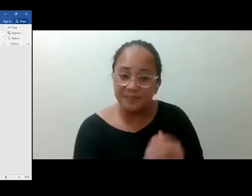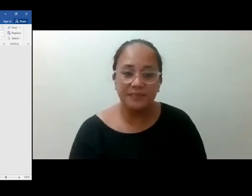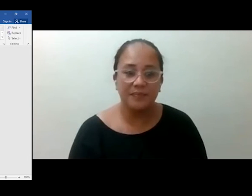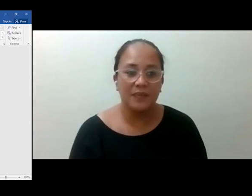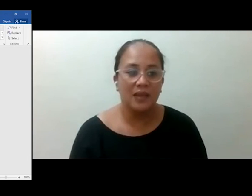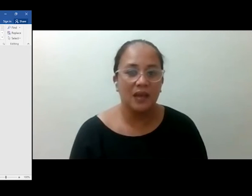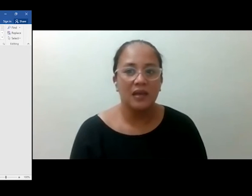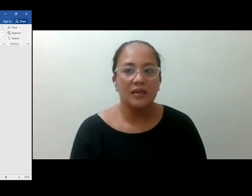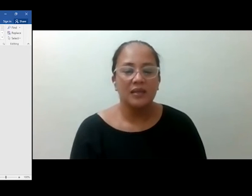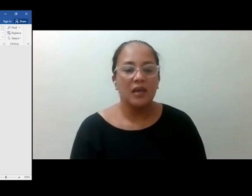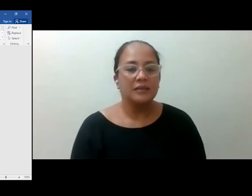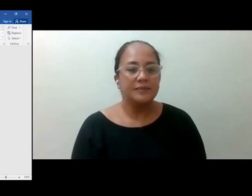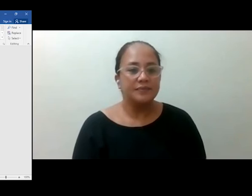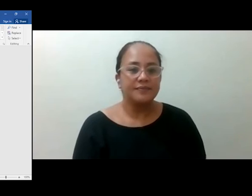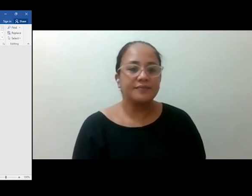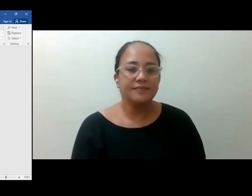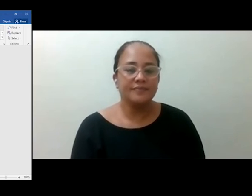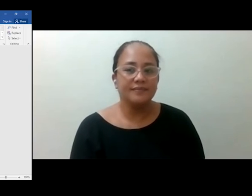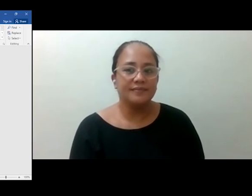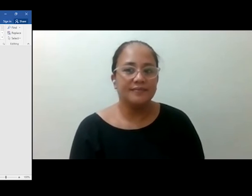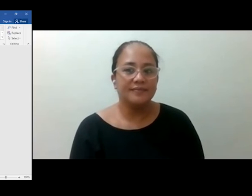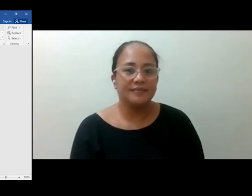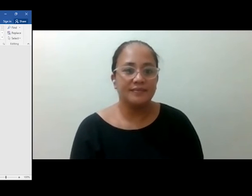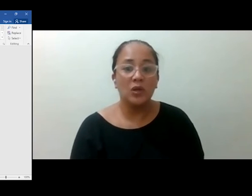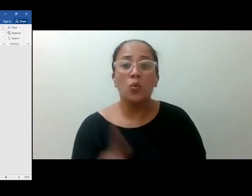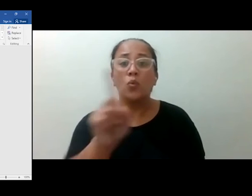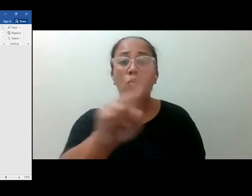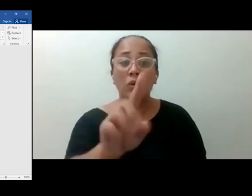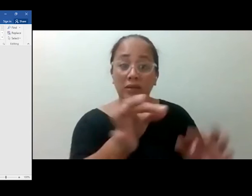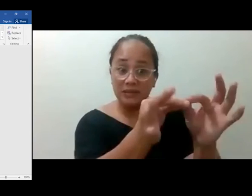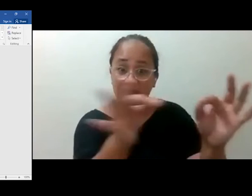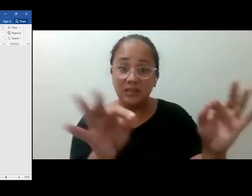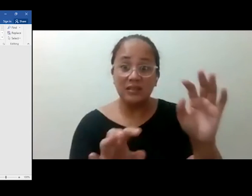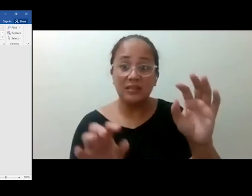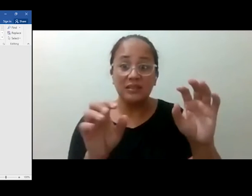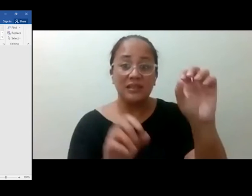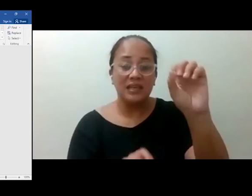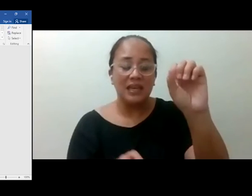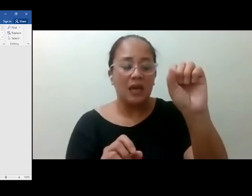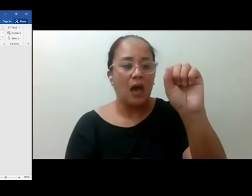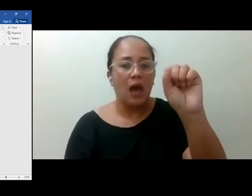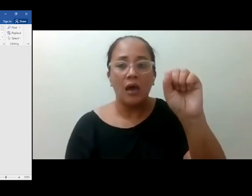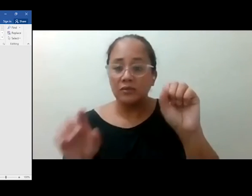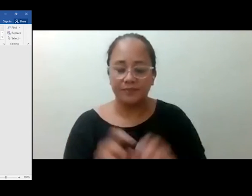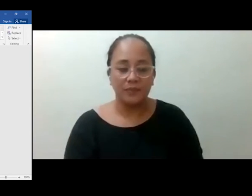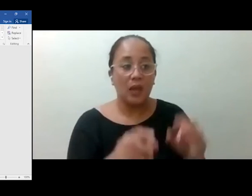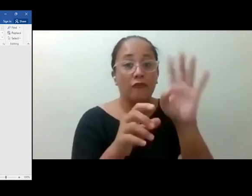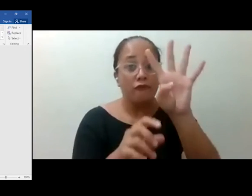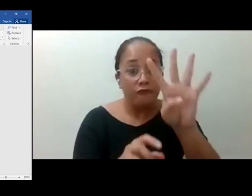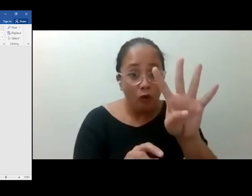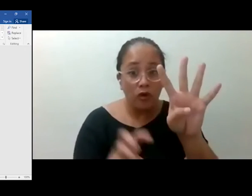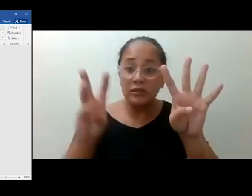What is the subject of this sentence? 4, 16 together, how much?